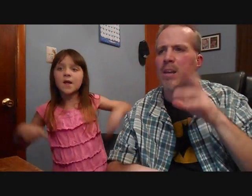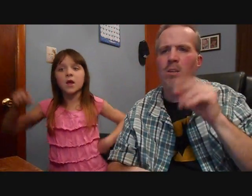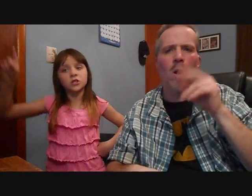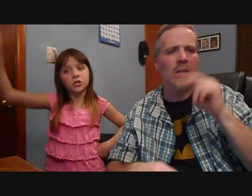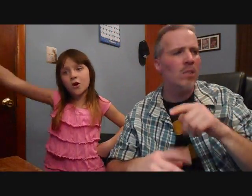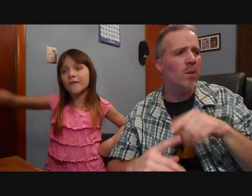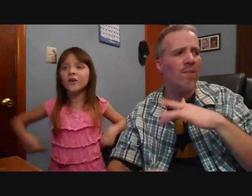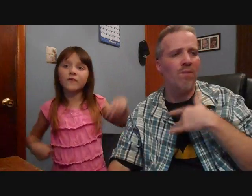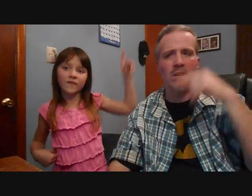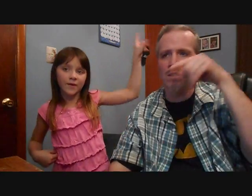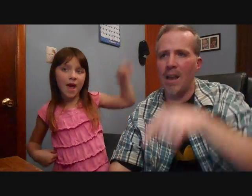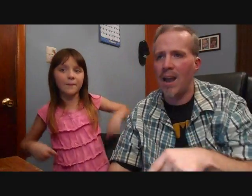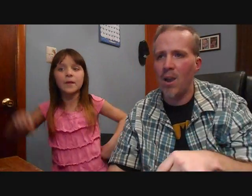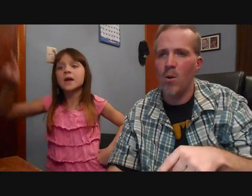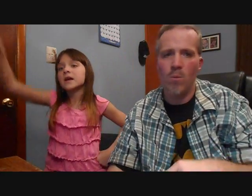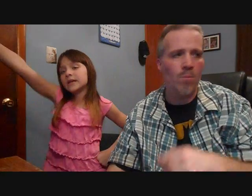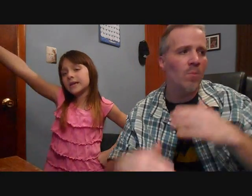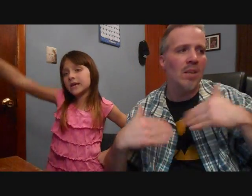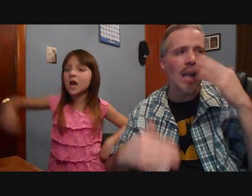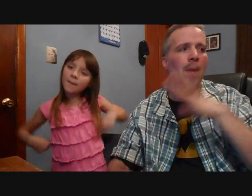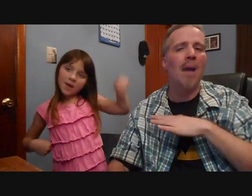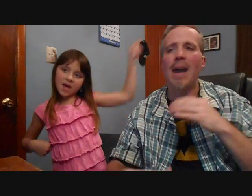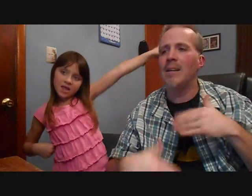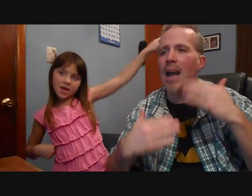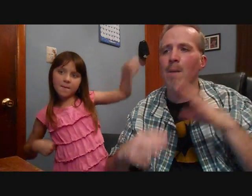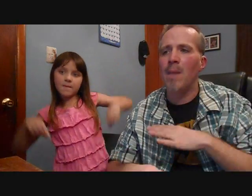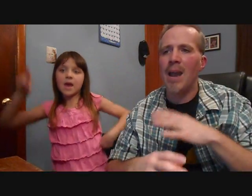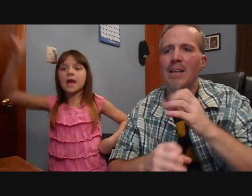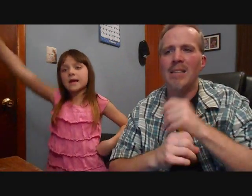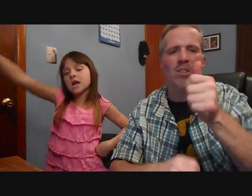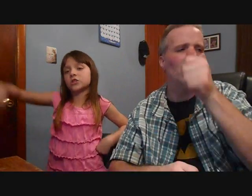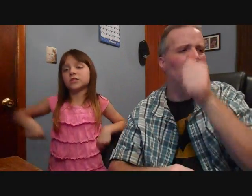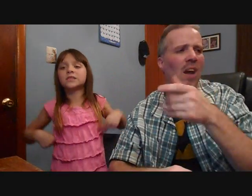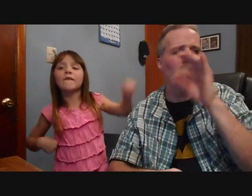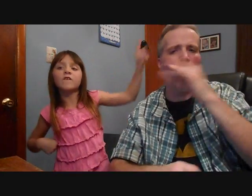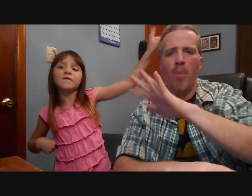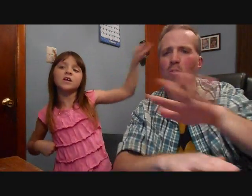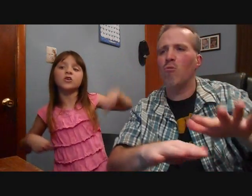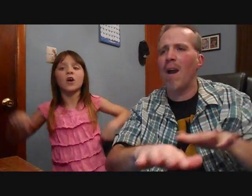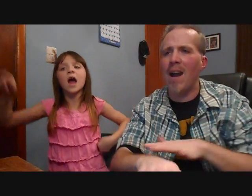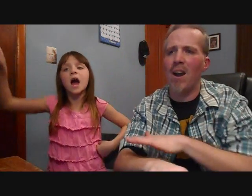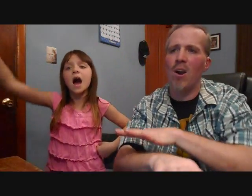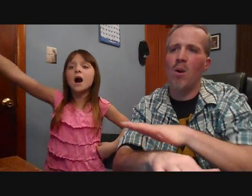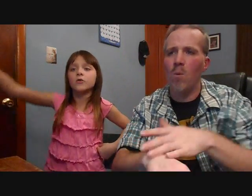There's no need to feel down Young man young man Kick yourself off the ground